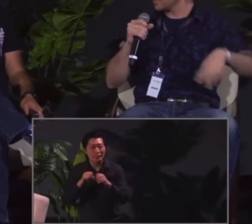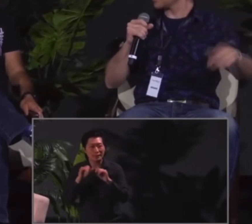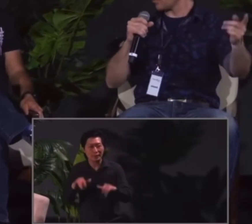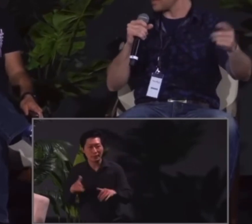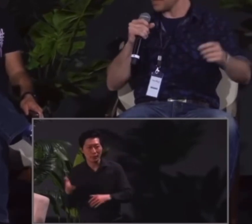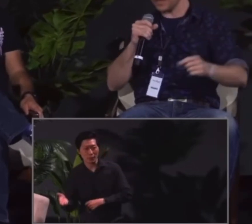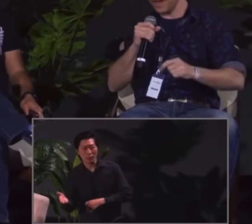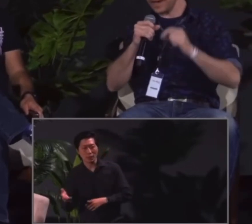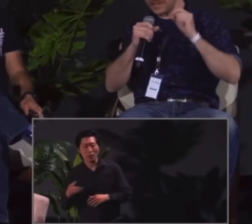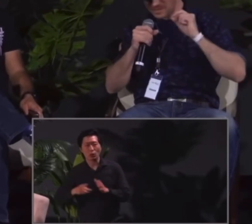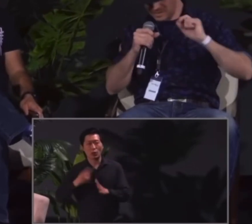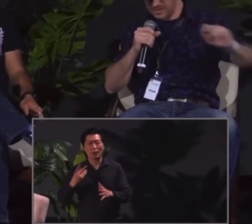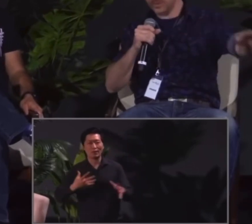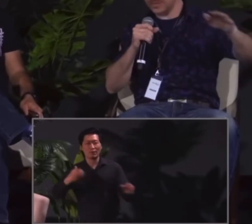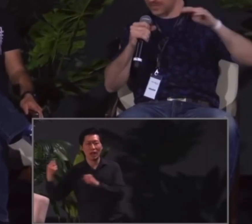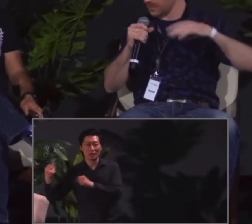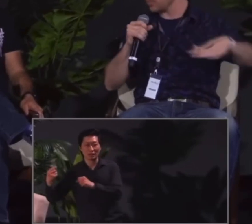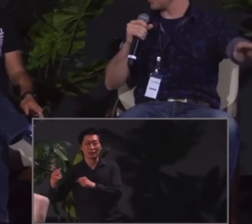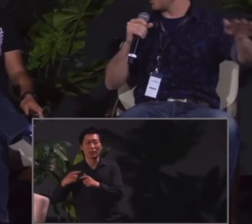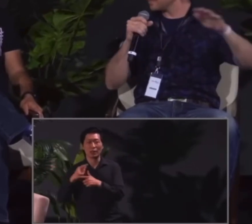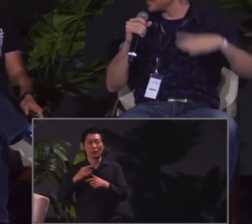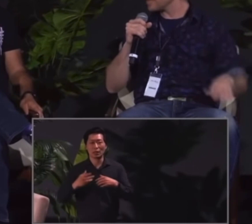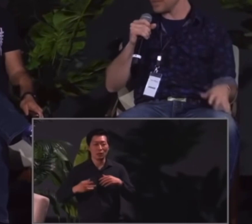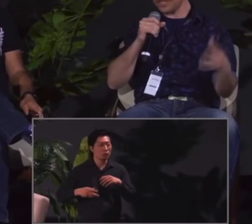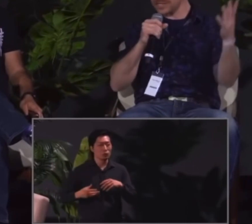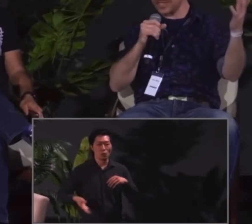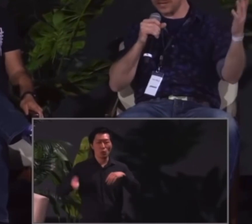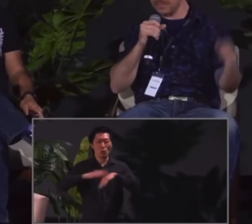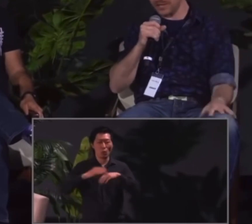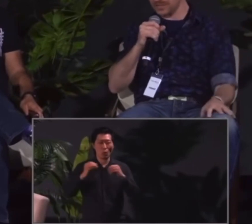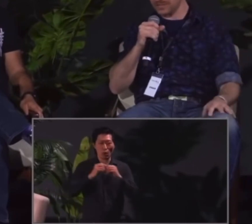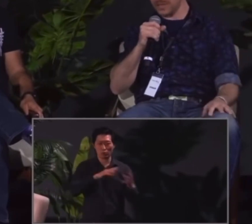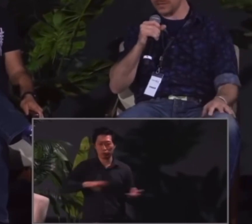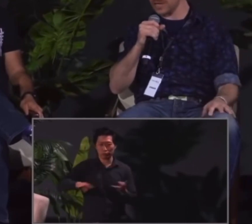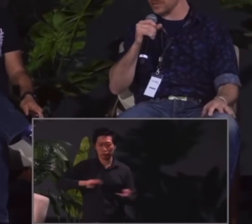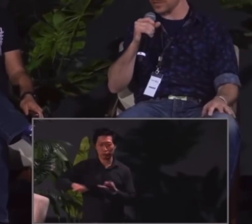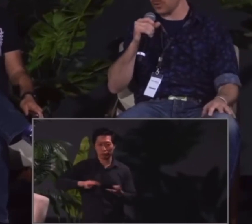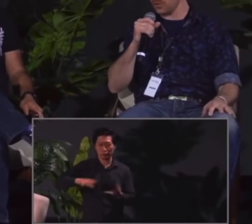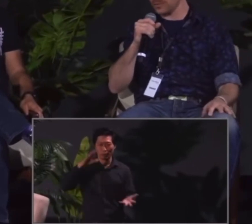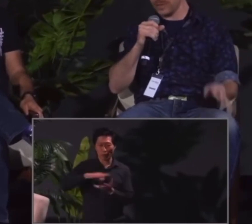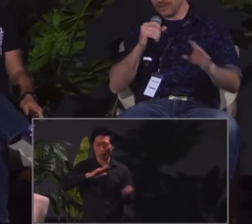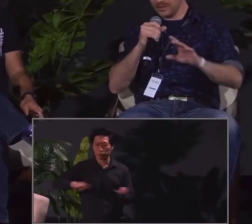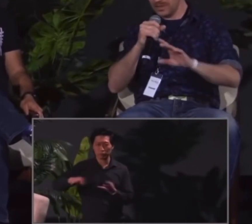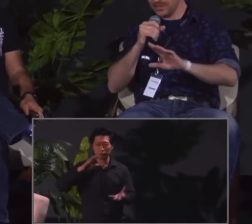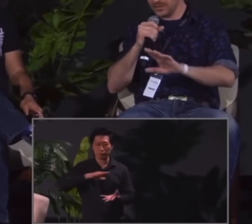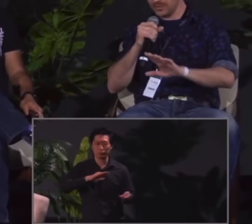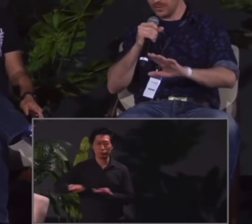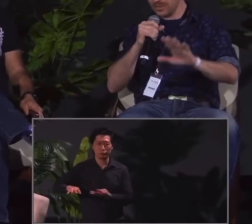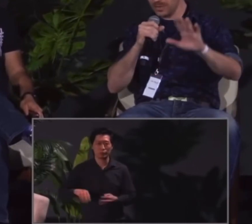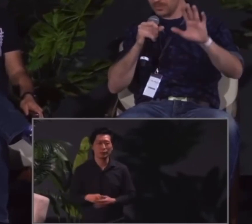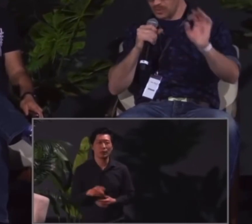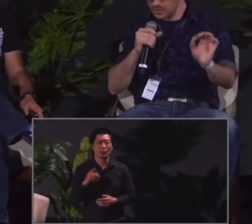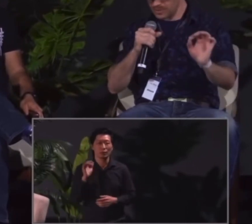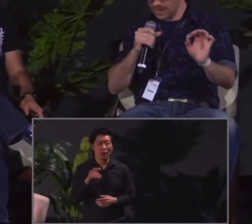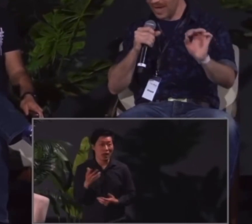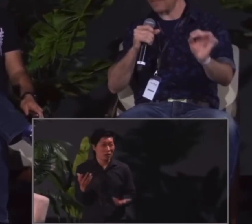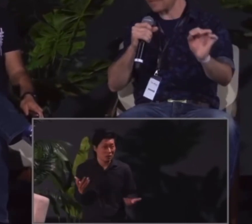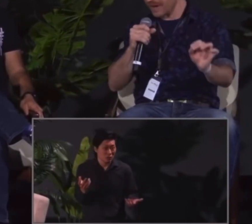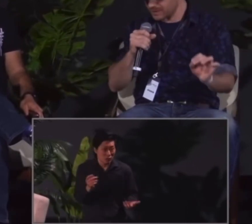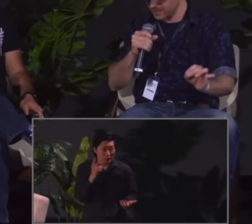those twice as fast and increase the throughput. So as he said, that's, Tesla's goal is to